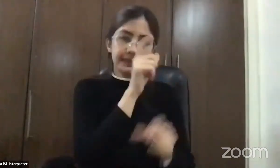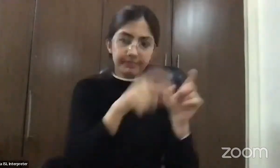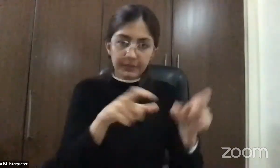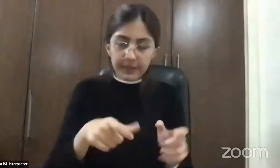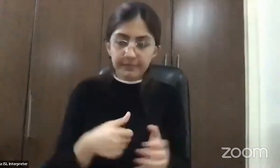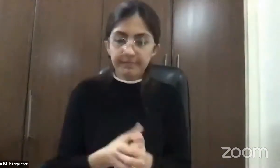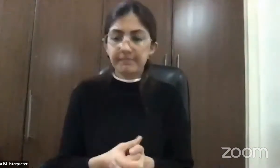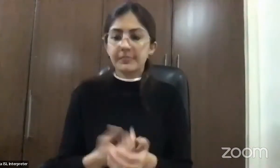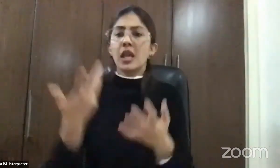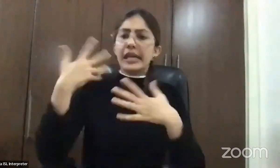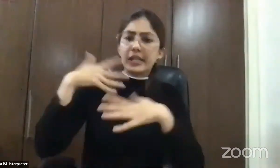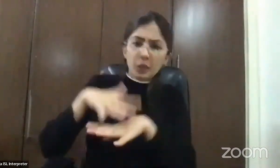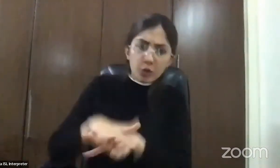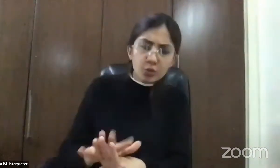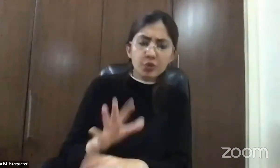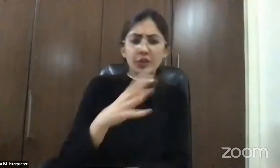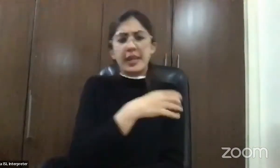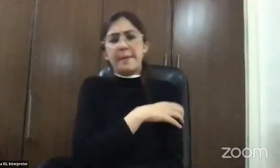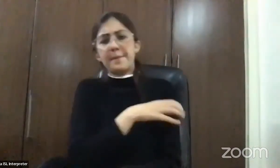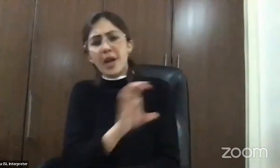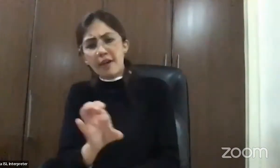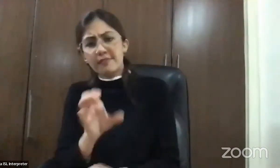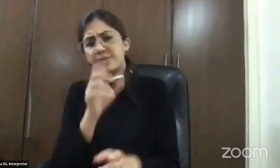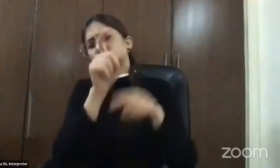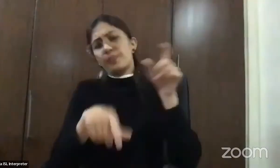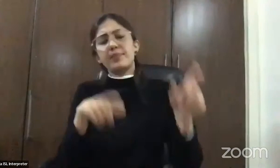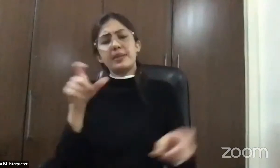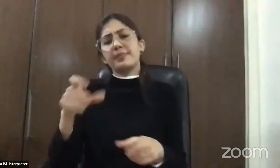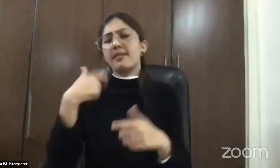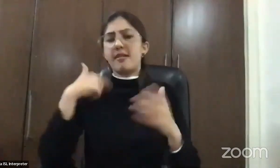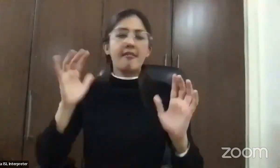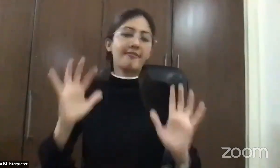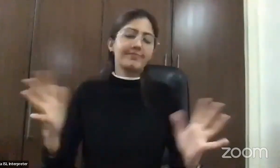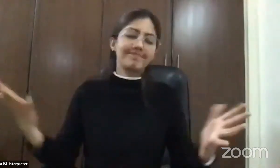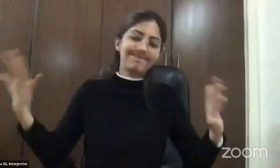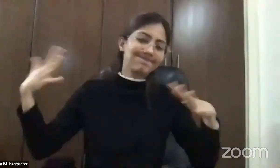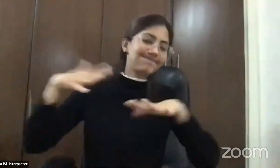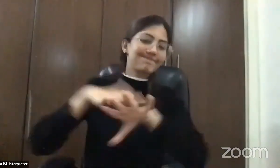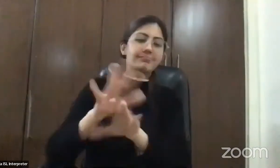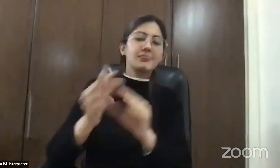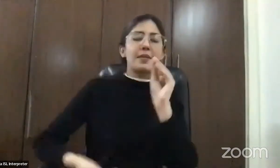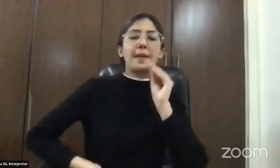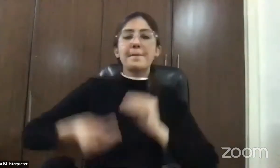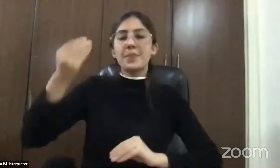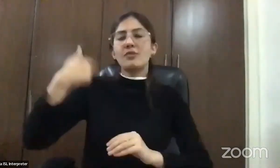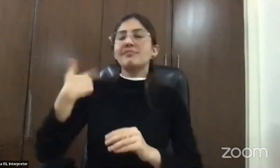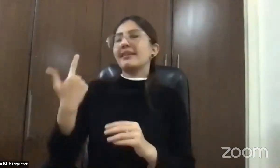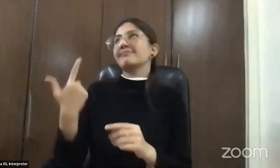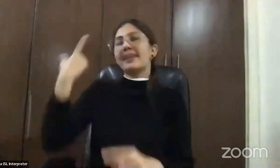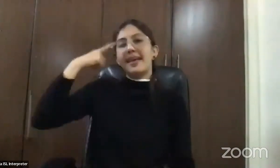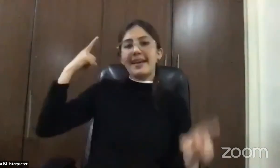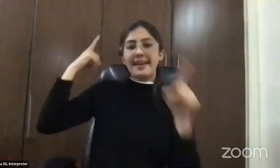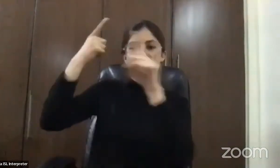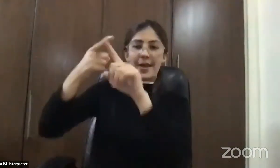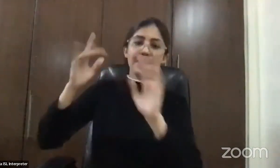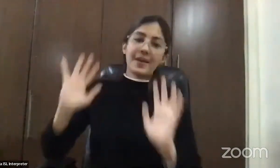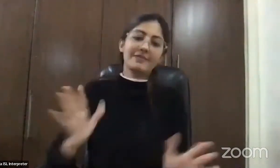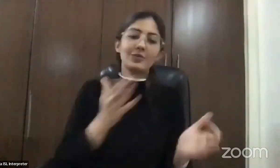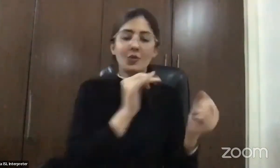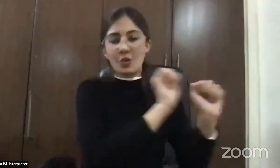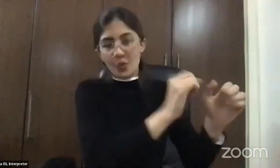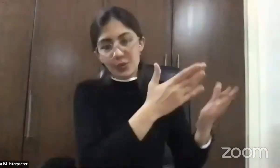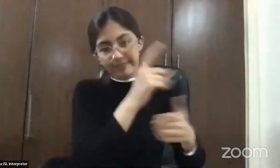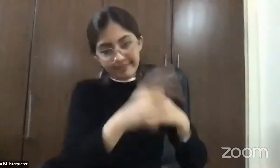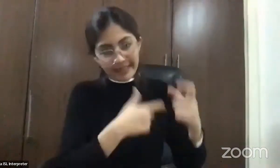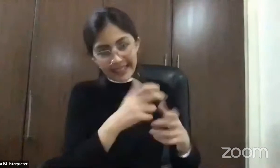inclusion, empowerment, and mainstreaming of persons with disabilities is the guiding principle of Sarthak Educational